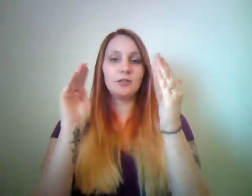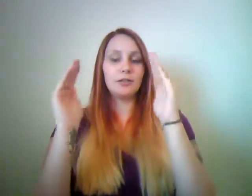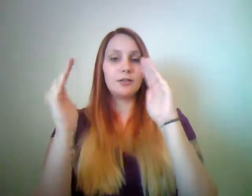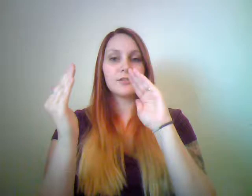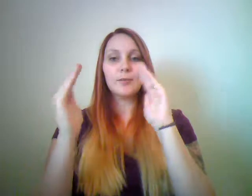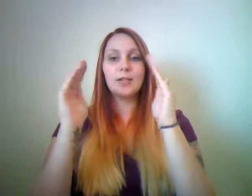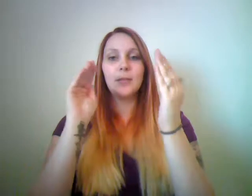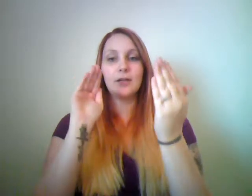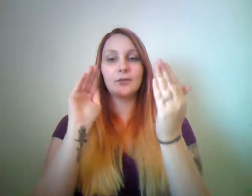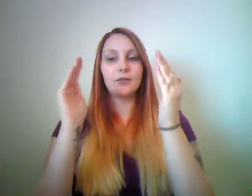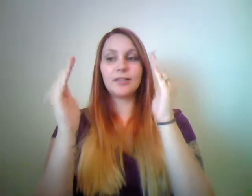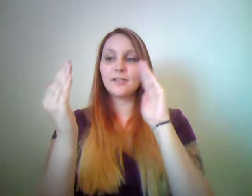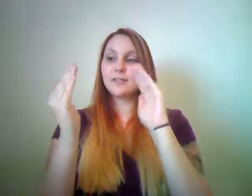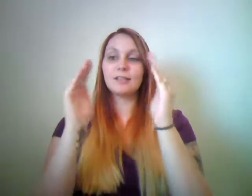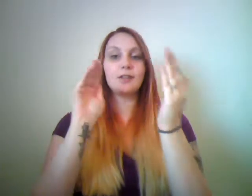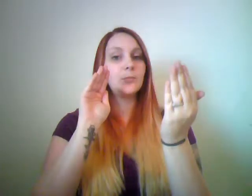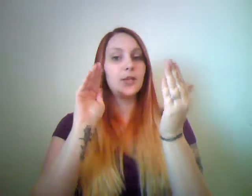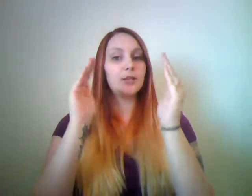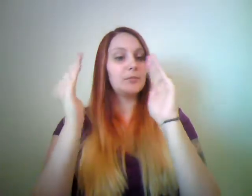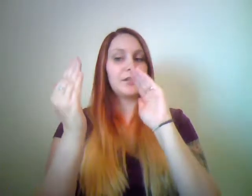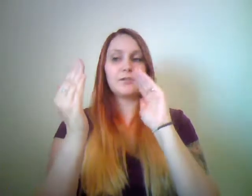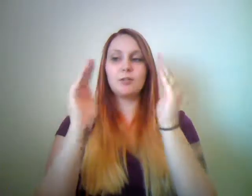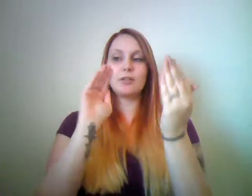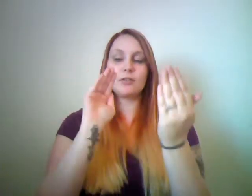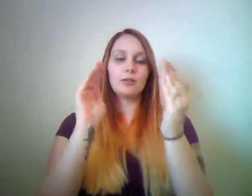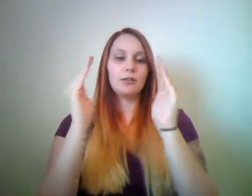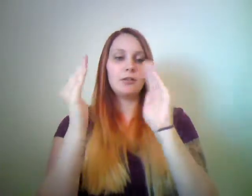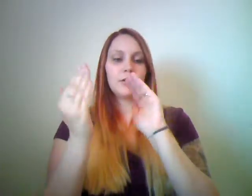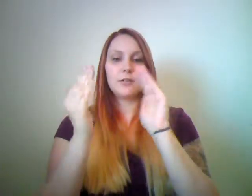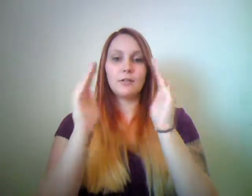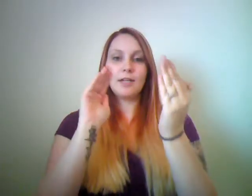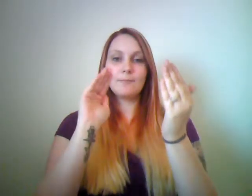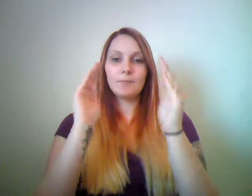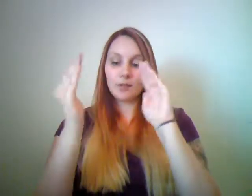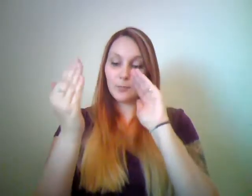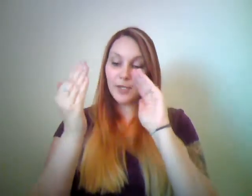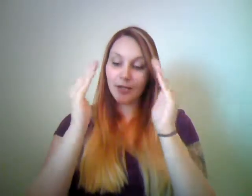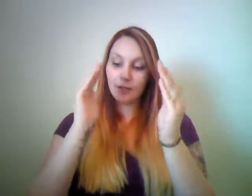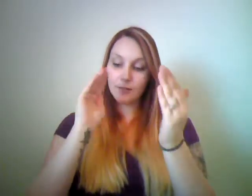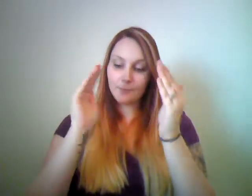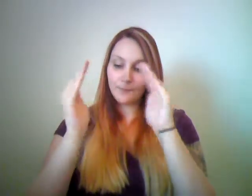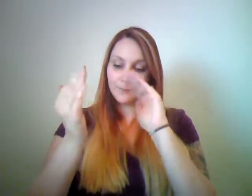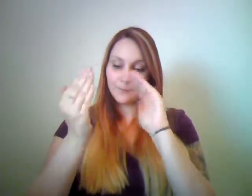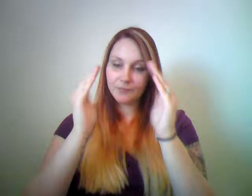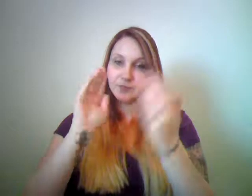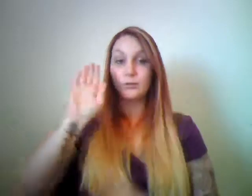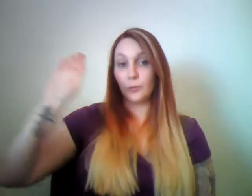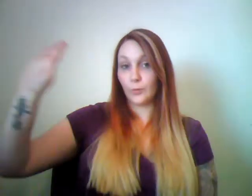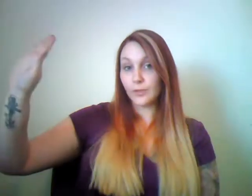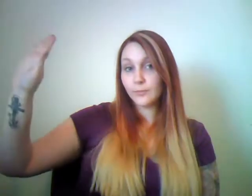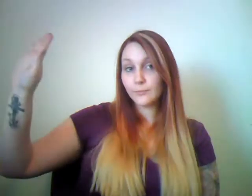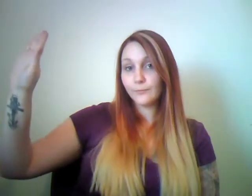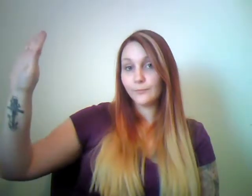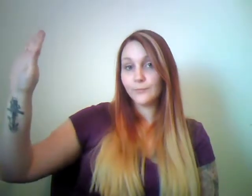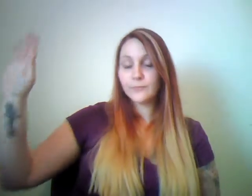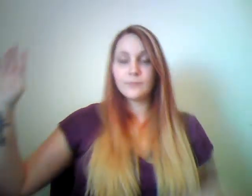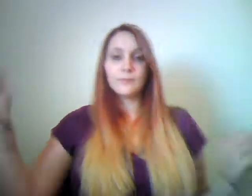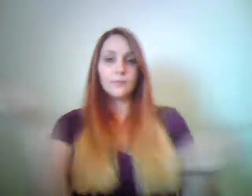to sway them back and forth like this. It's like they're comparing themselves to each other. Okay? Compare your